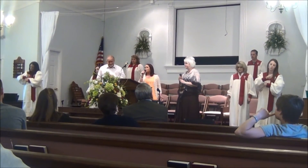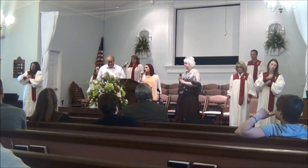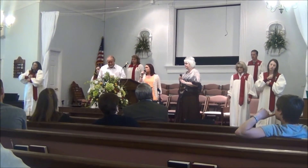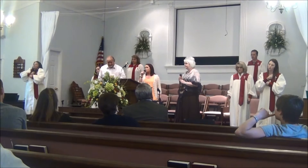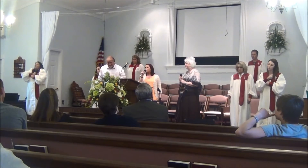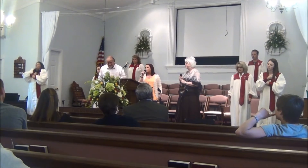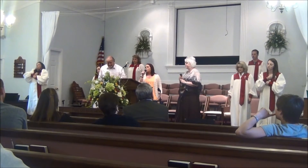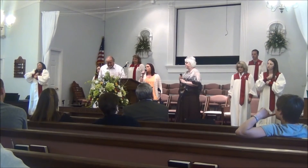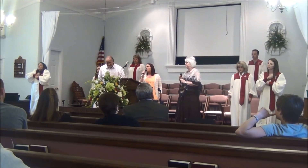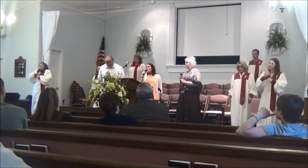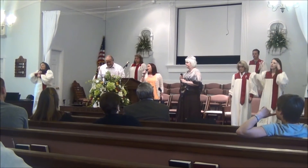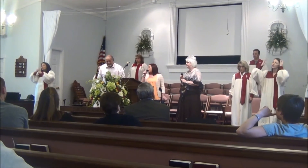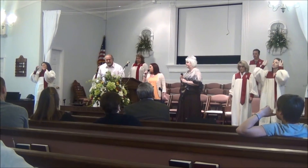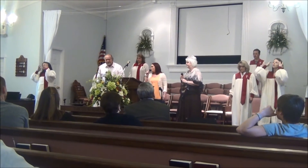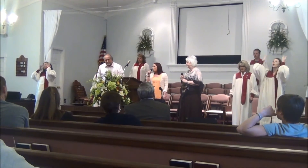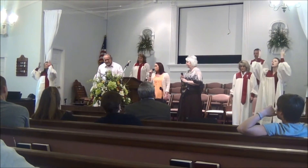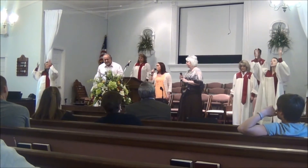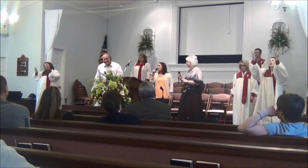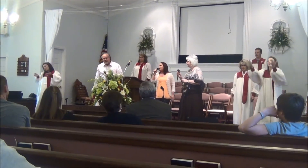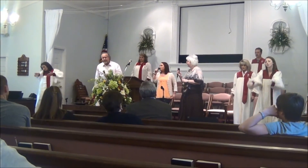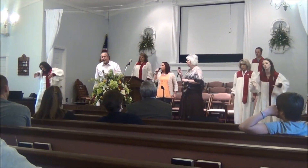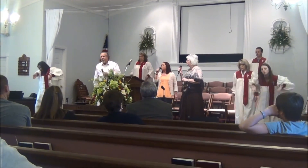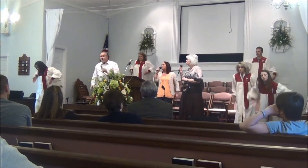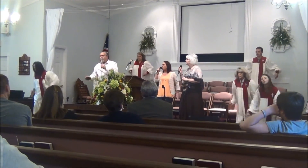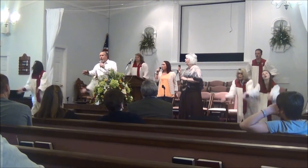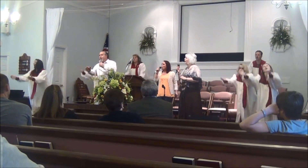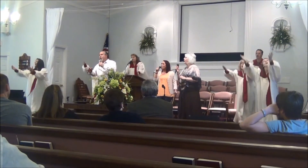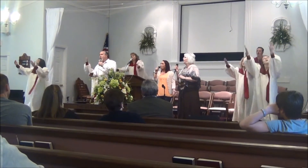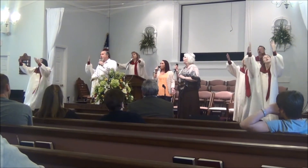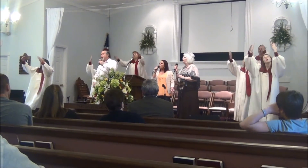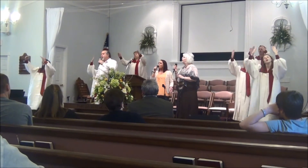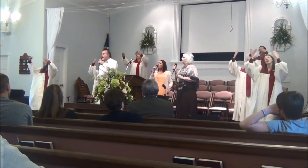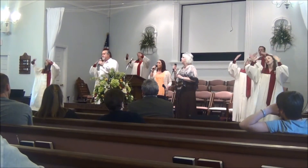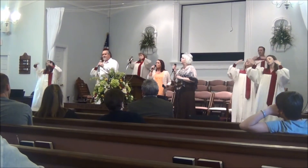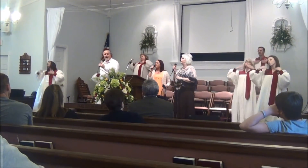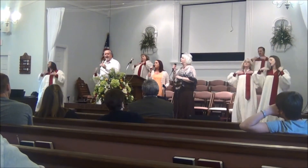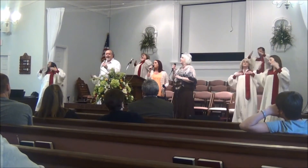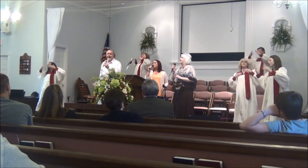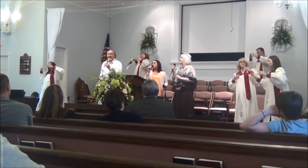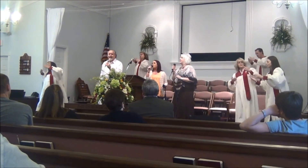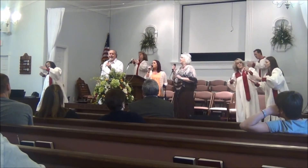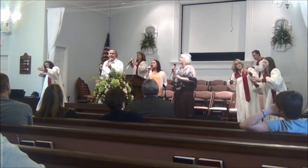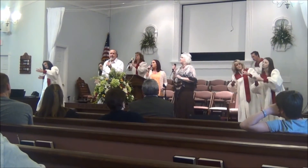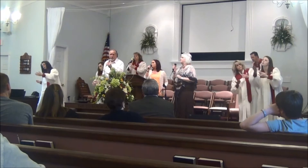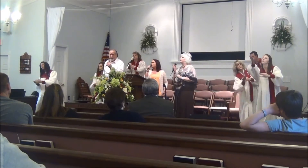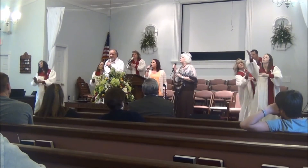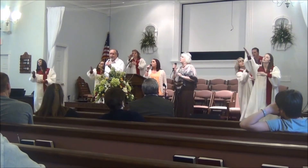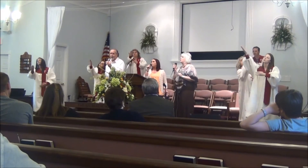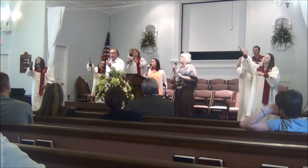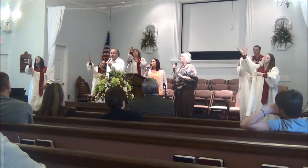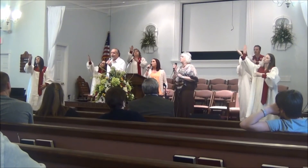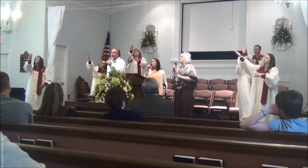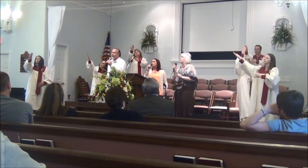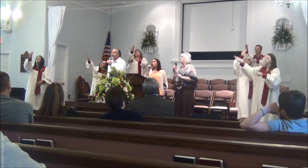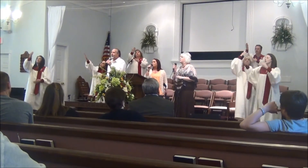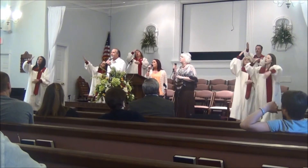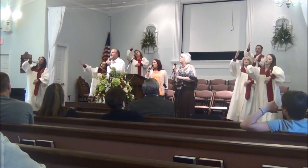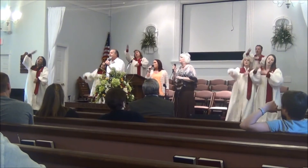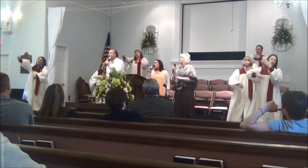to. I know that you brought me through